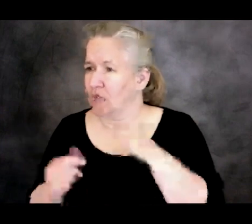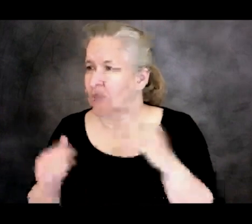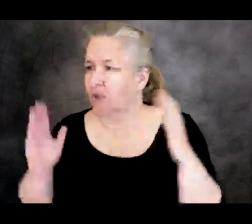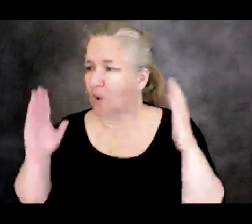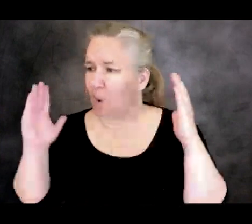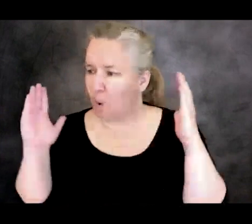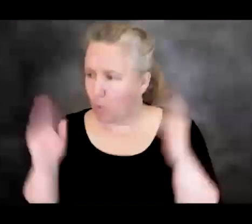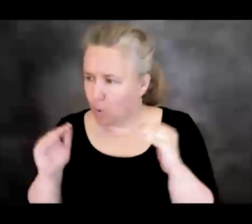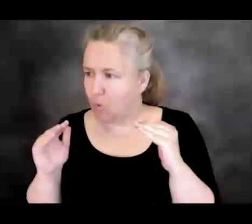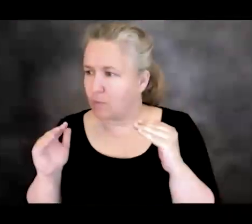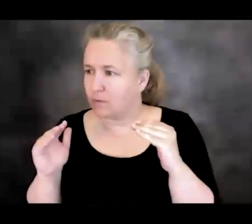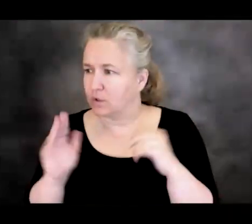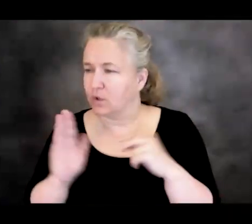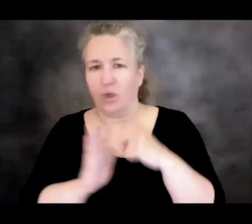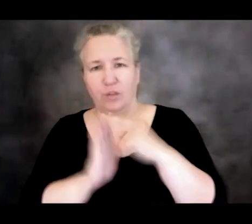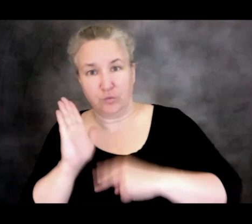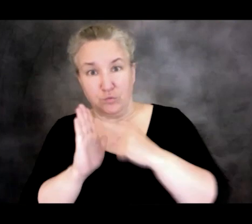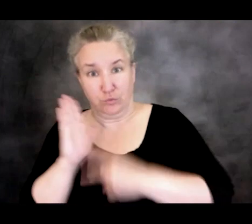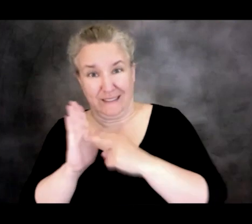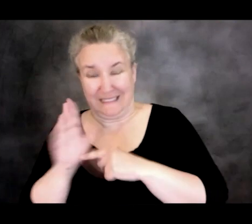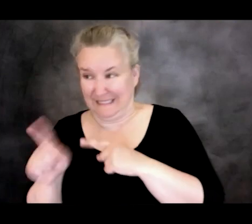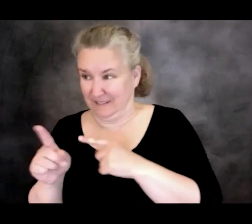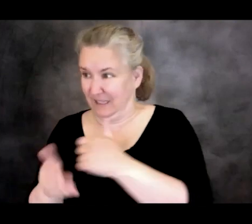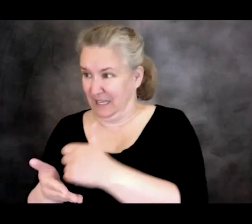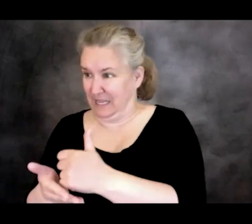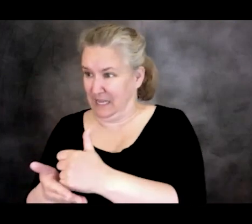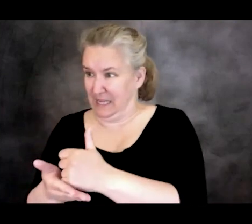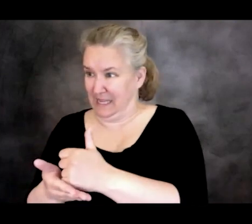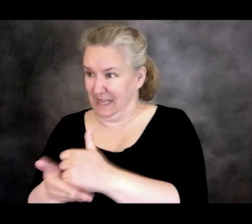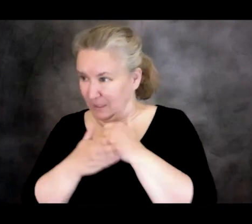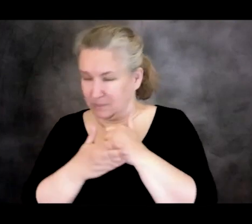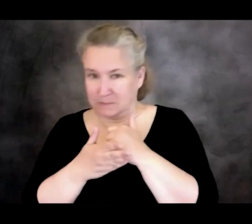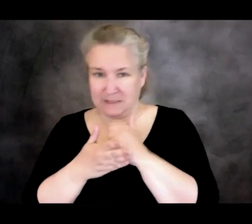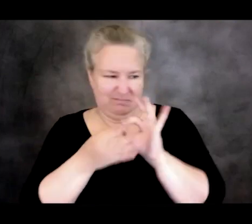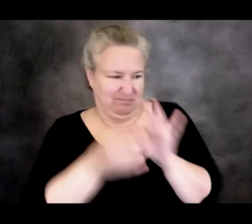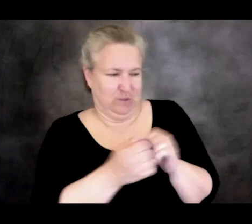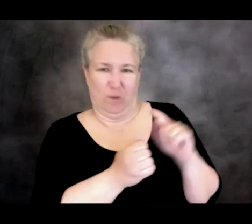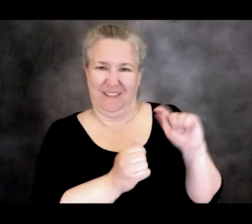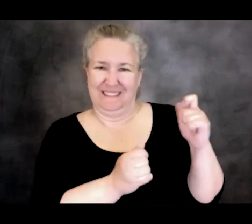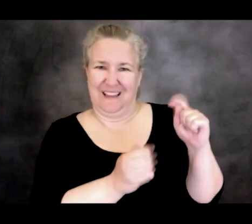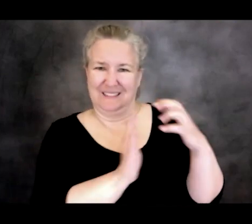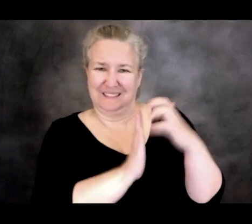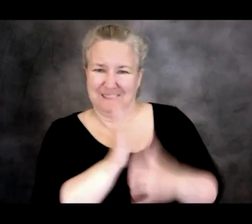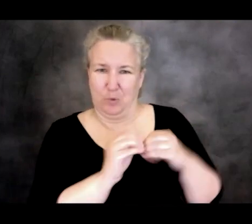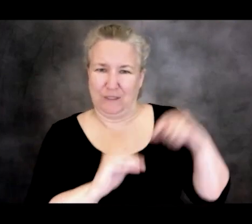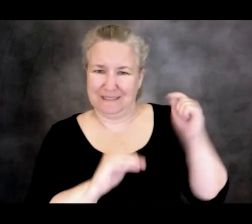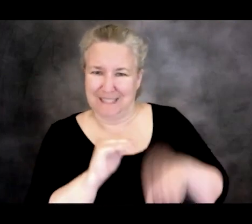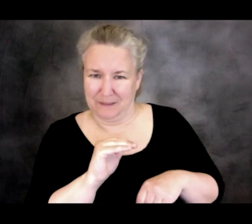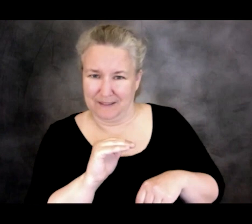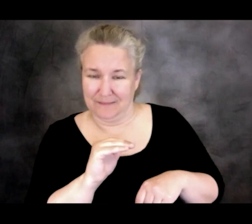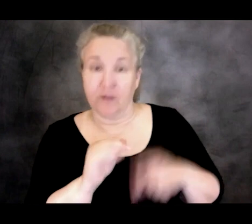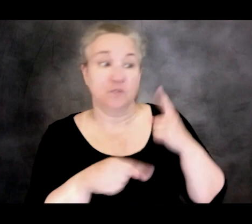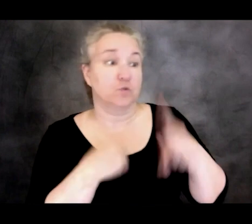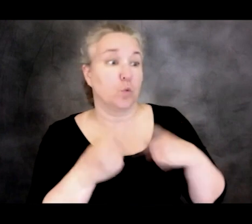this reading is helping me to engage the text more deeply, and to write in a way